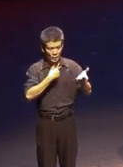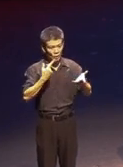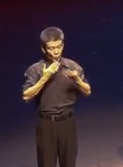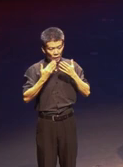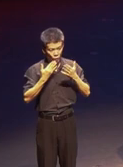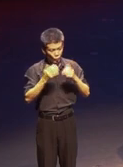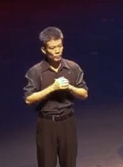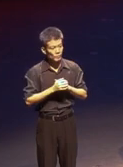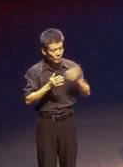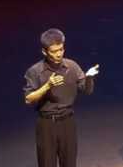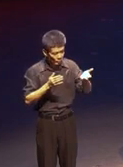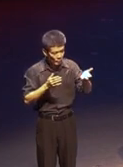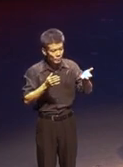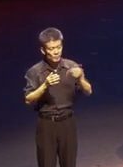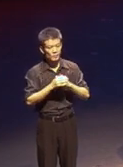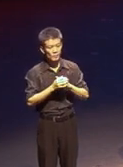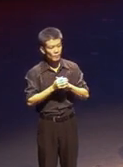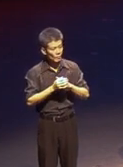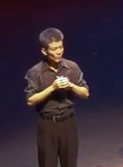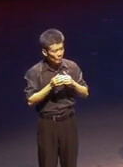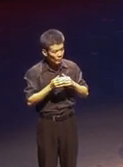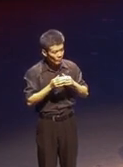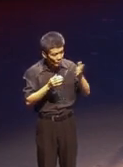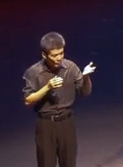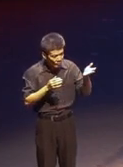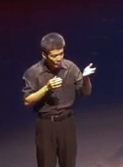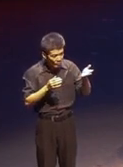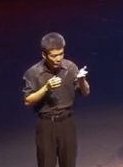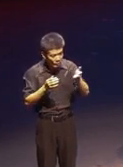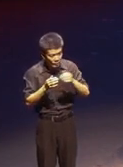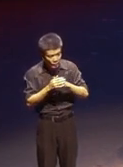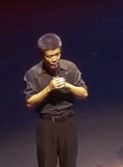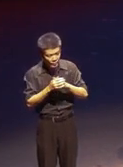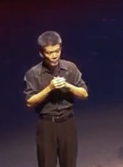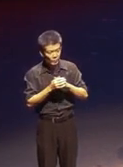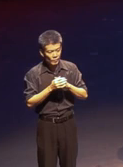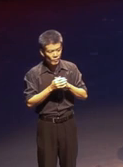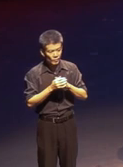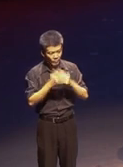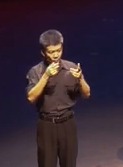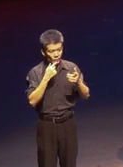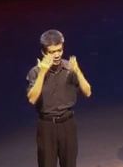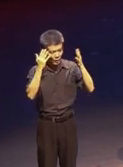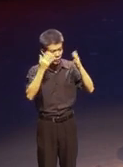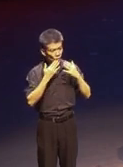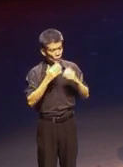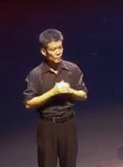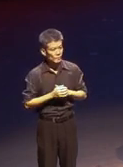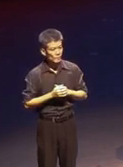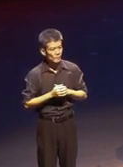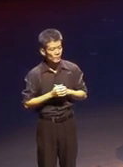gratitude? Please, Suzuki, Gabriel, and I want to express thanks. Thank you.